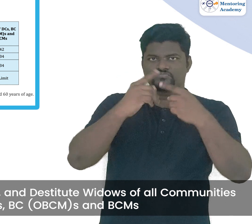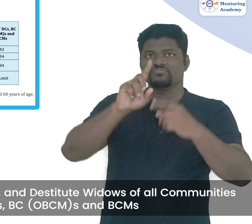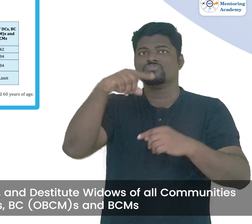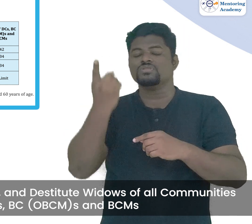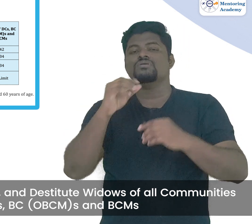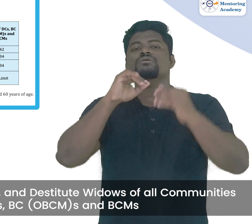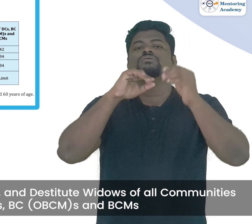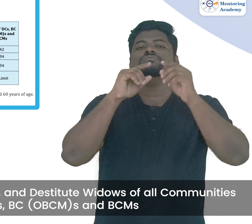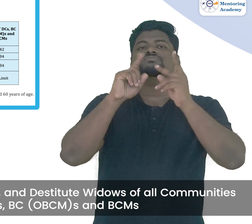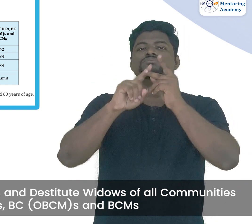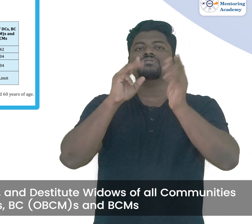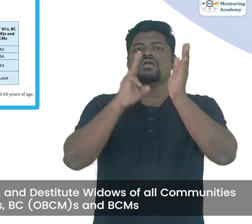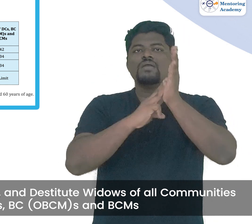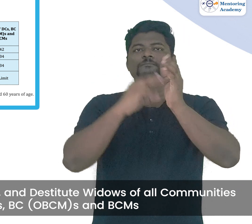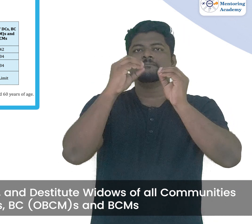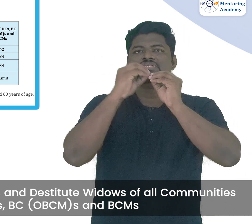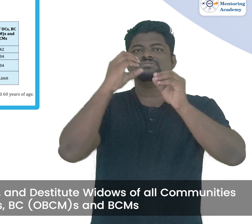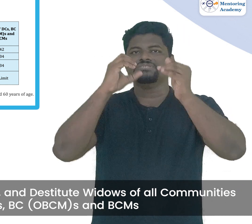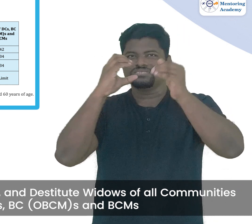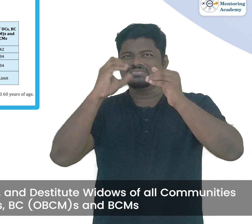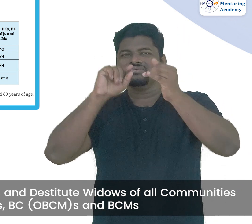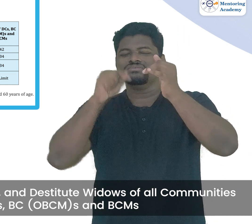BC, OBCMs, and BCMs.